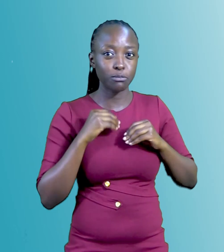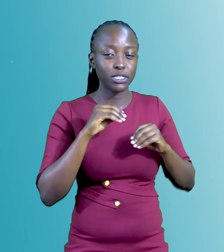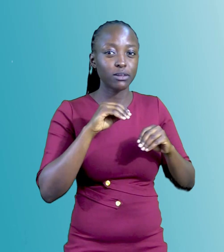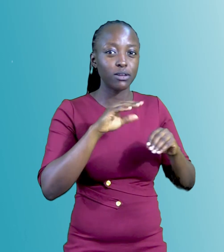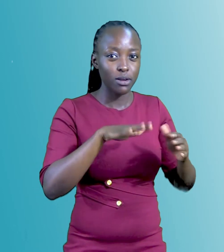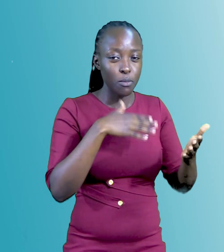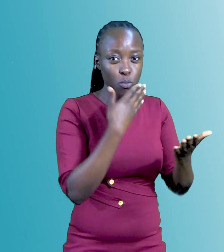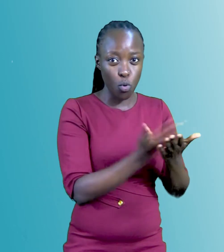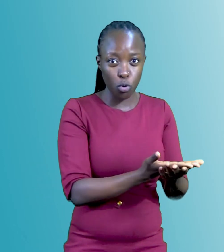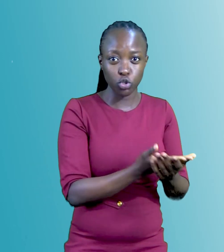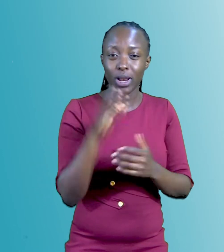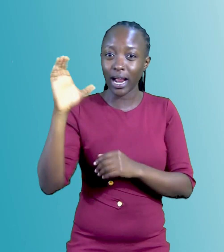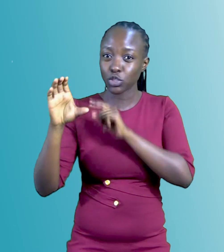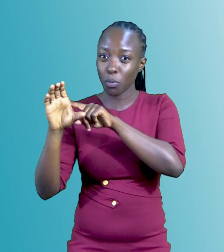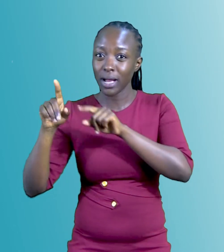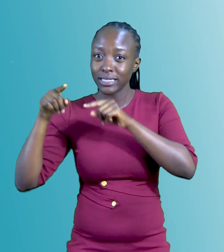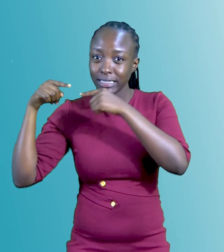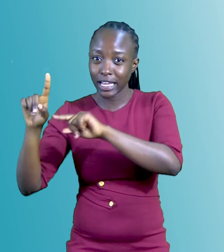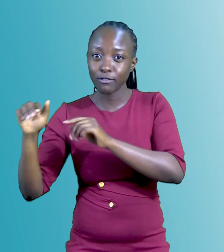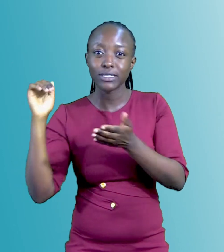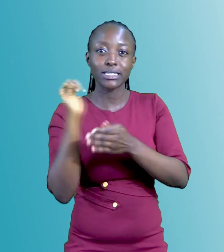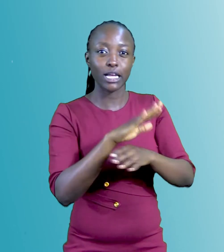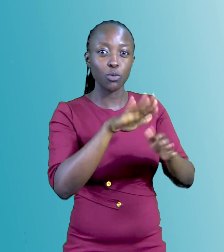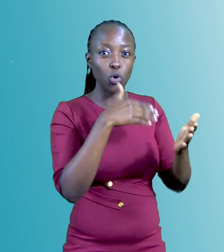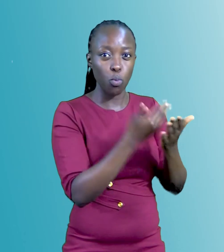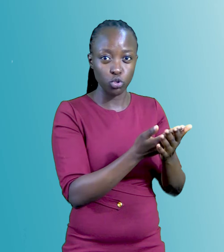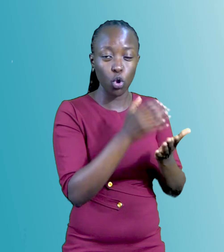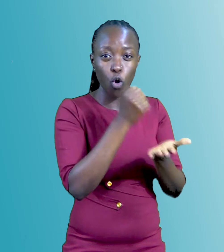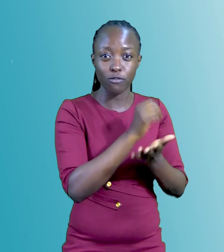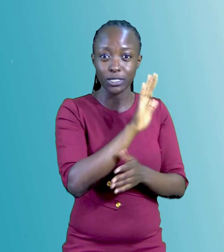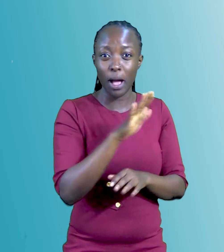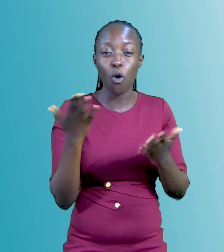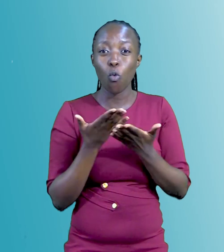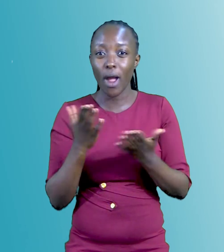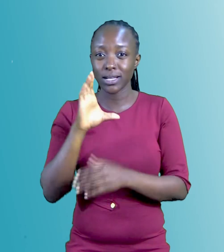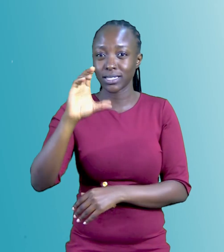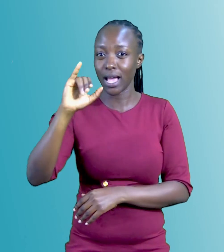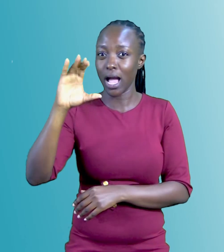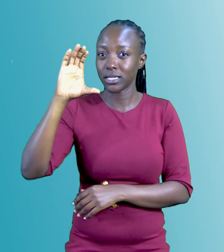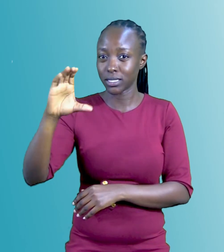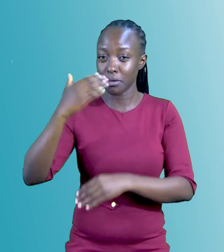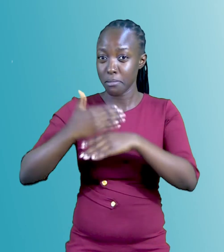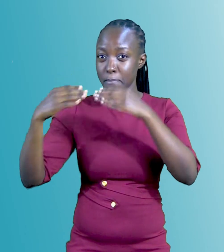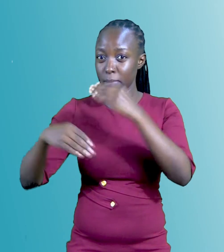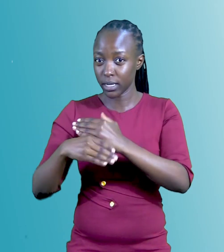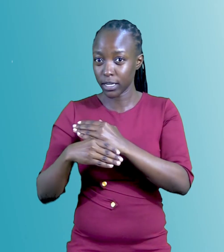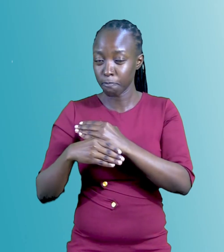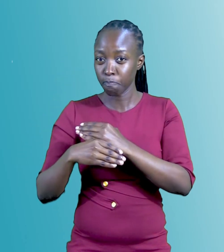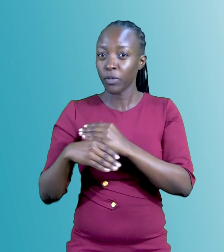customer is required to submit a proposal for funding to our offices located at CIC Plaza, Building 1,